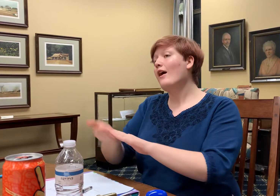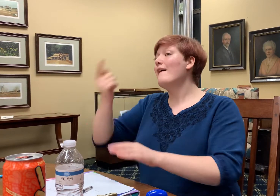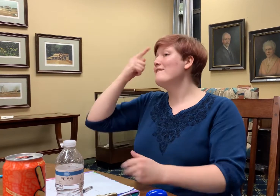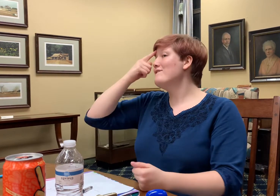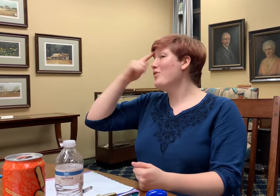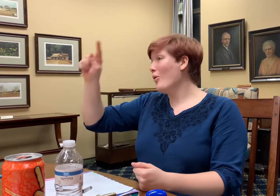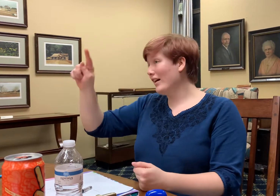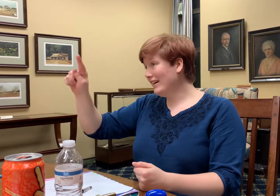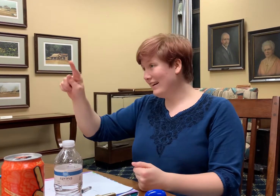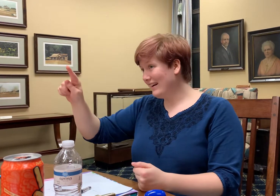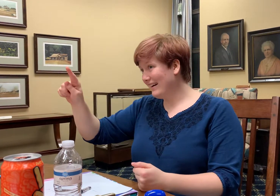for